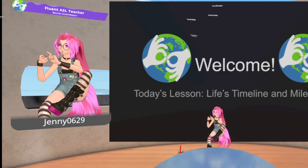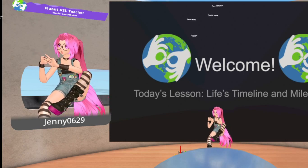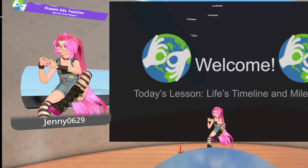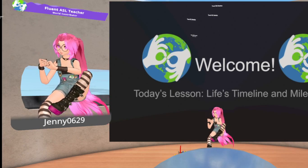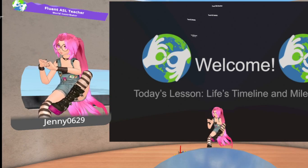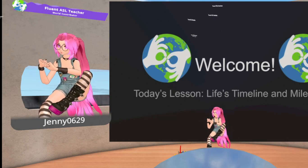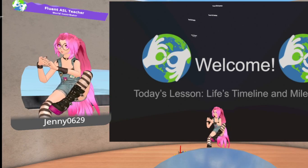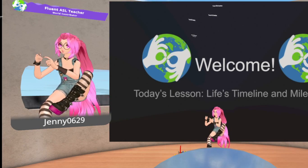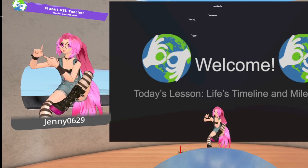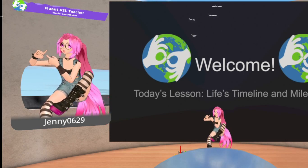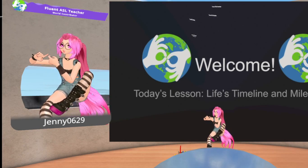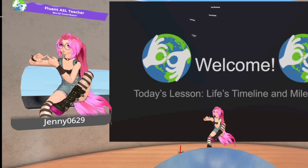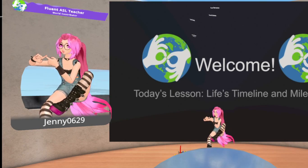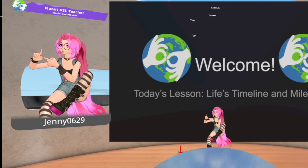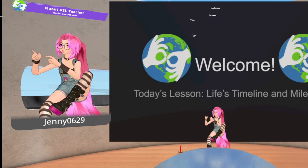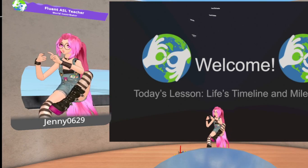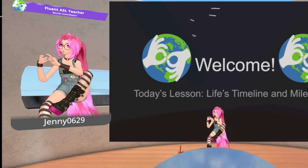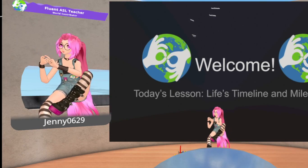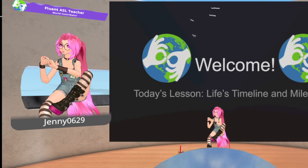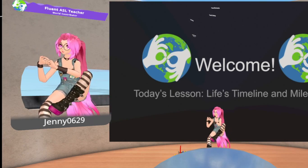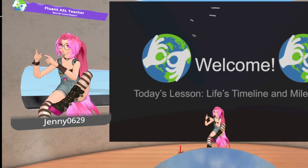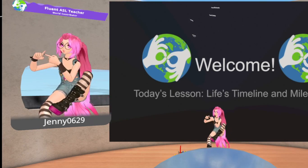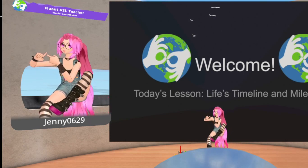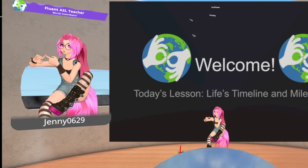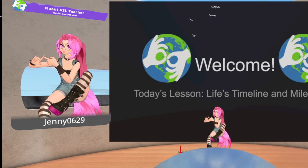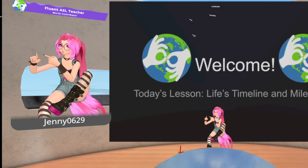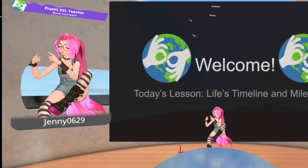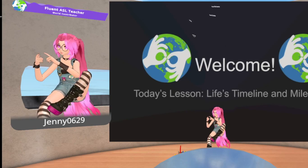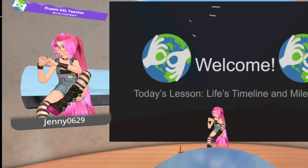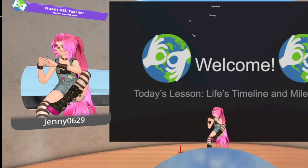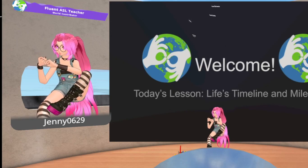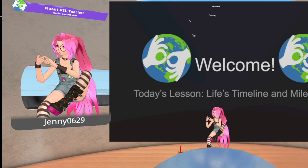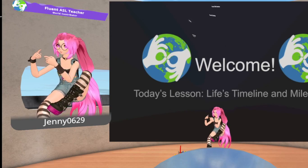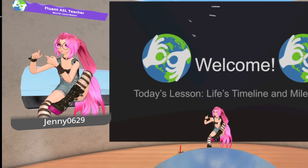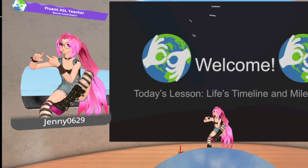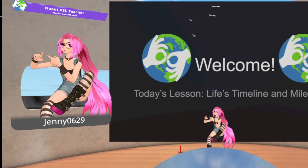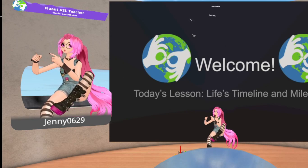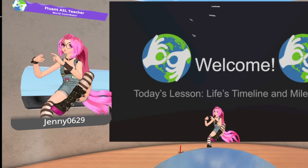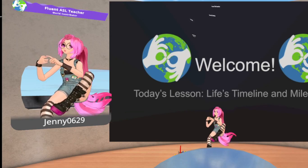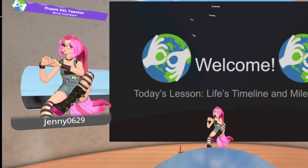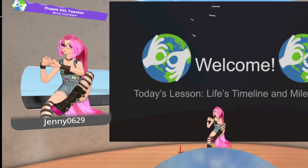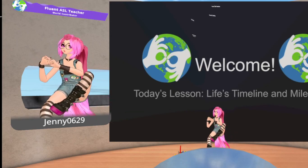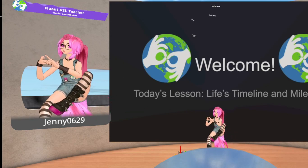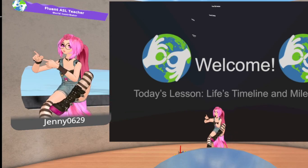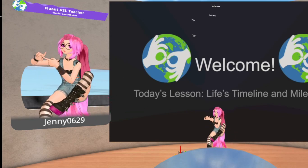relationship is forming, and you're becoming 2 people interlocked. Yeah.